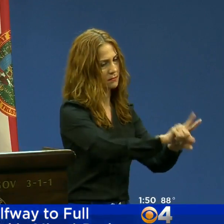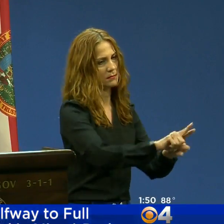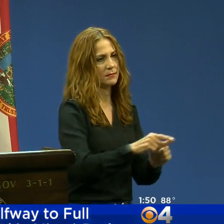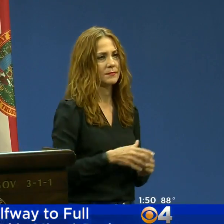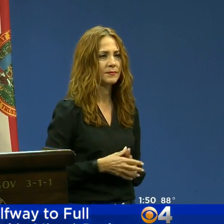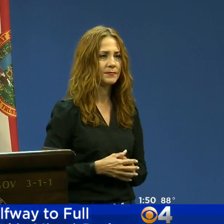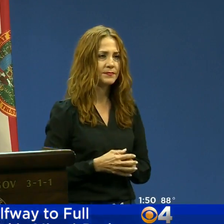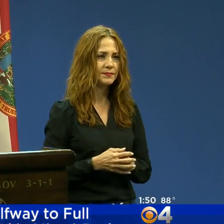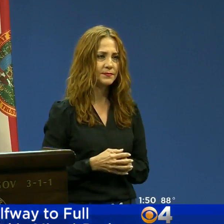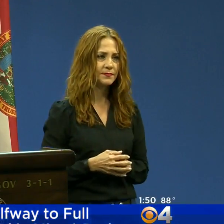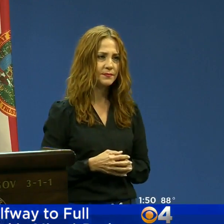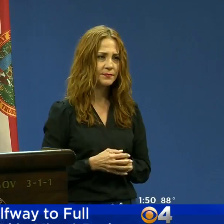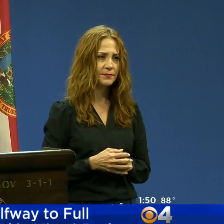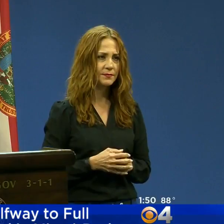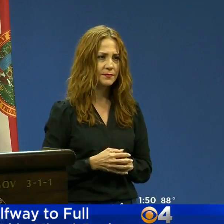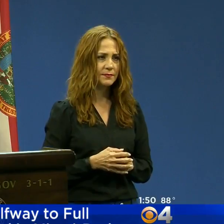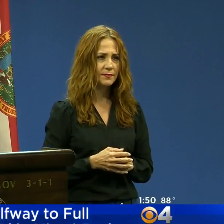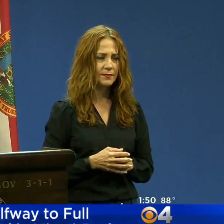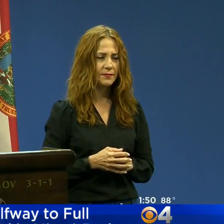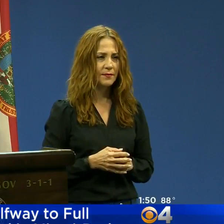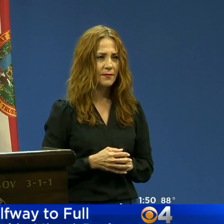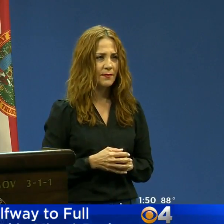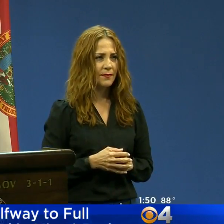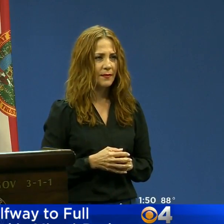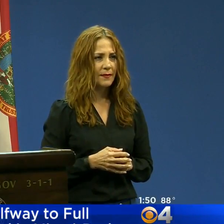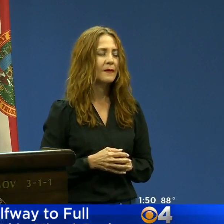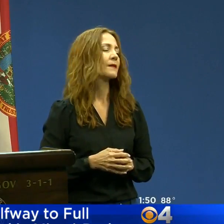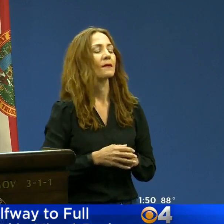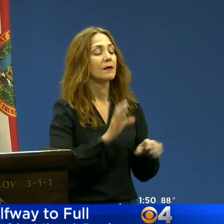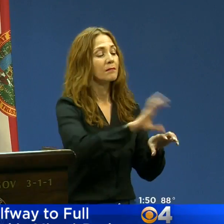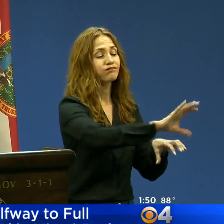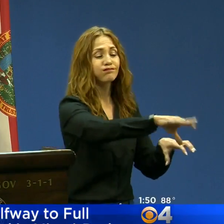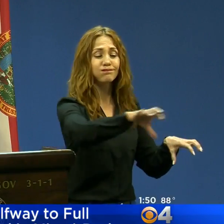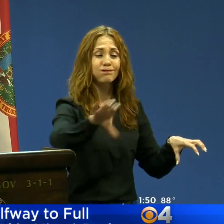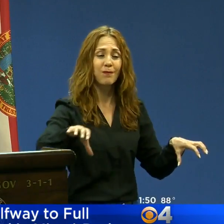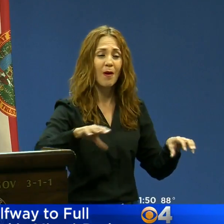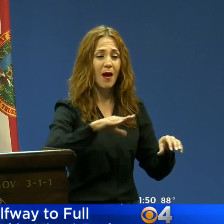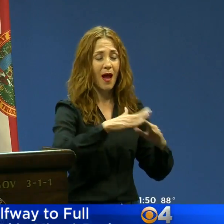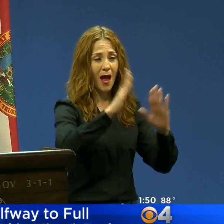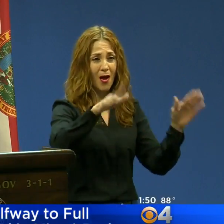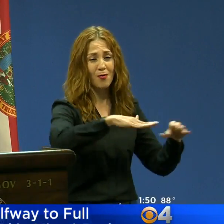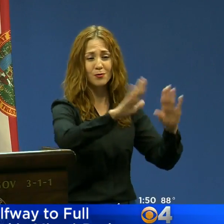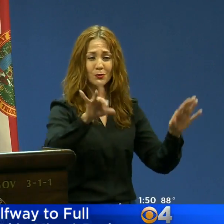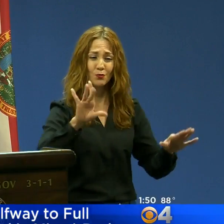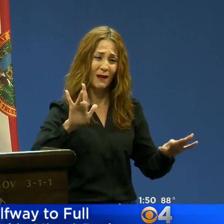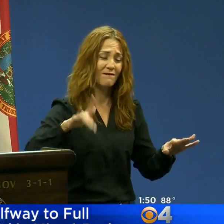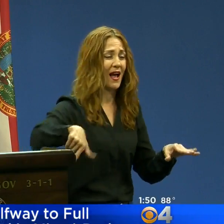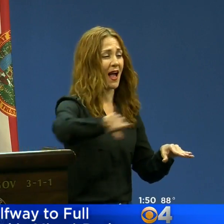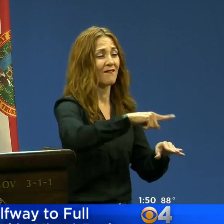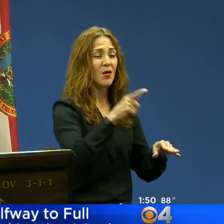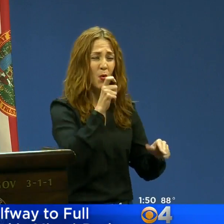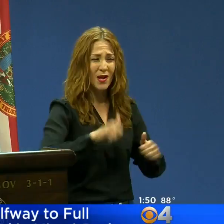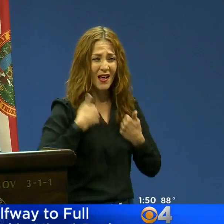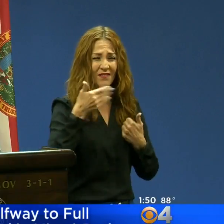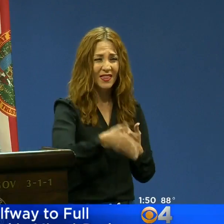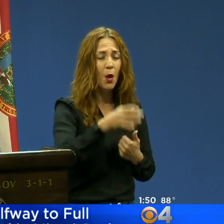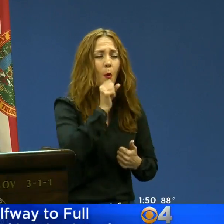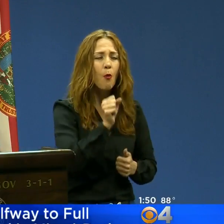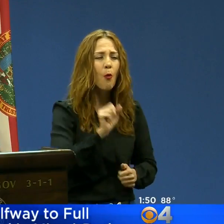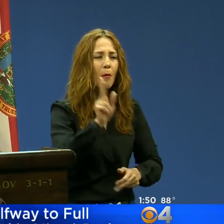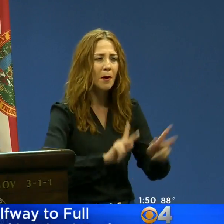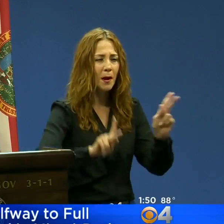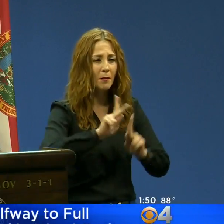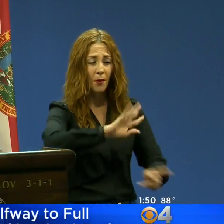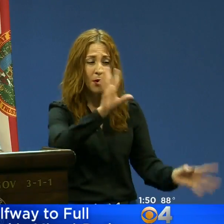2,700 residents in those residences. We have requested a bag of ice per day for each resident. We're working to supply meals